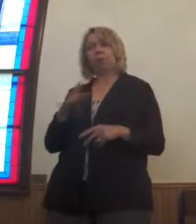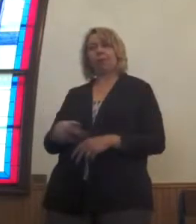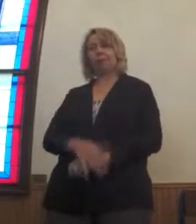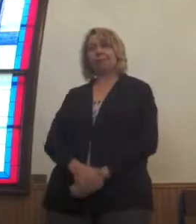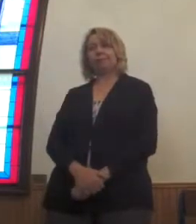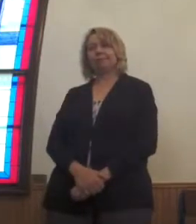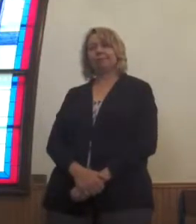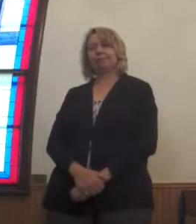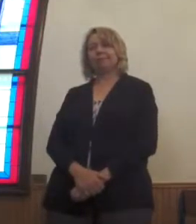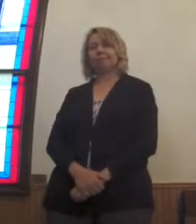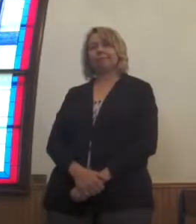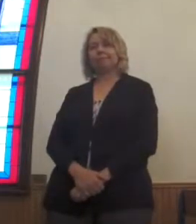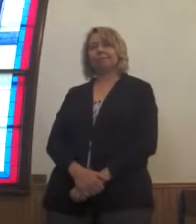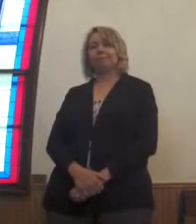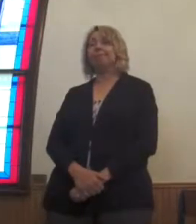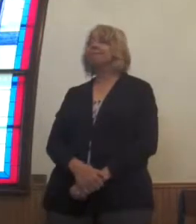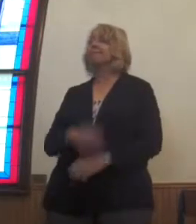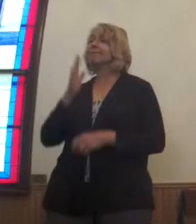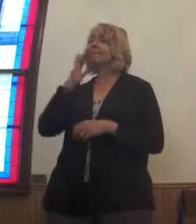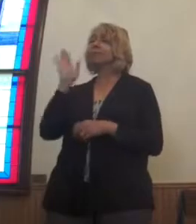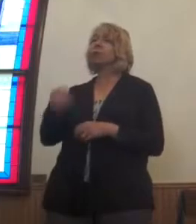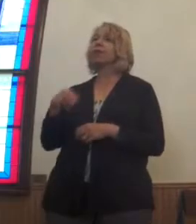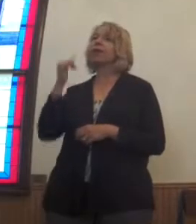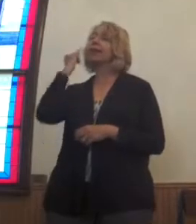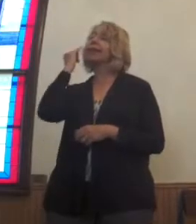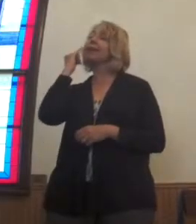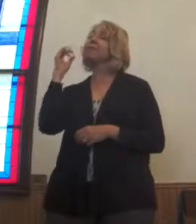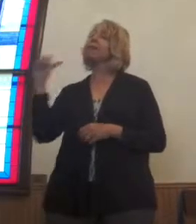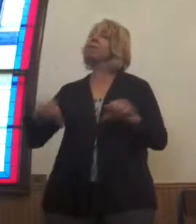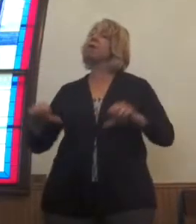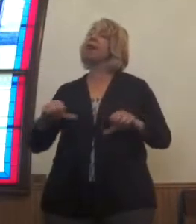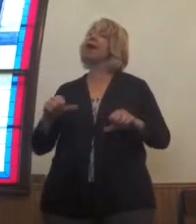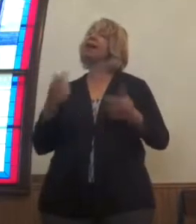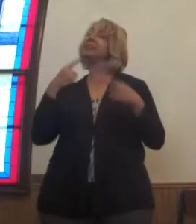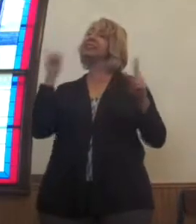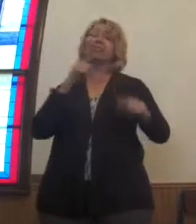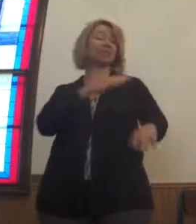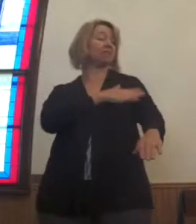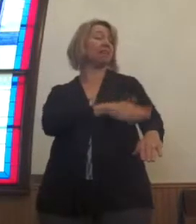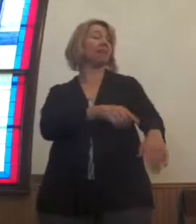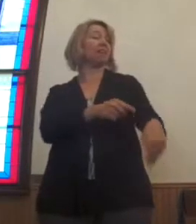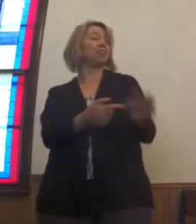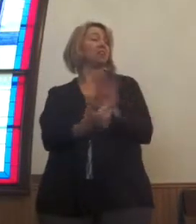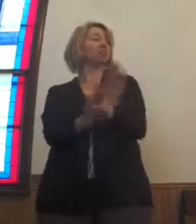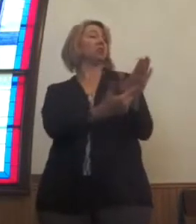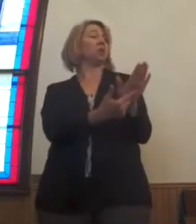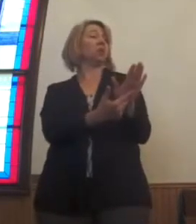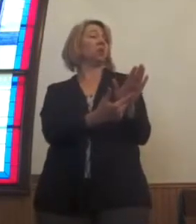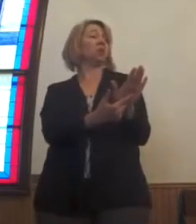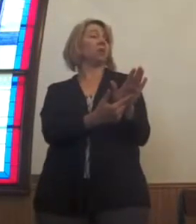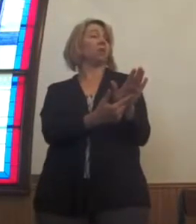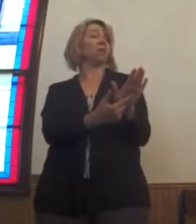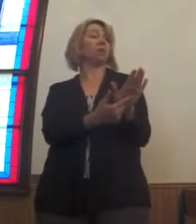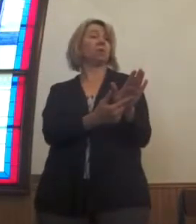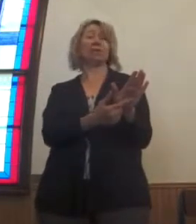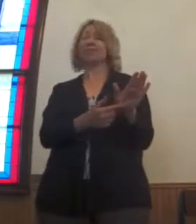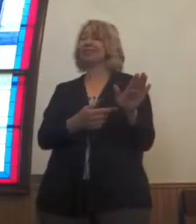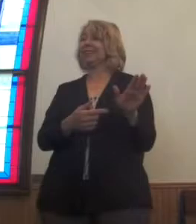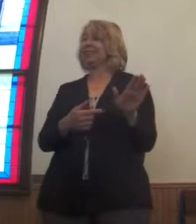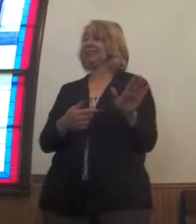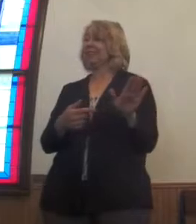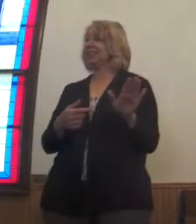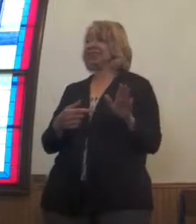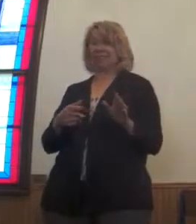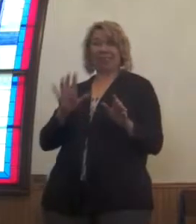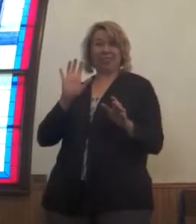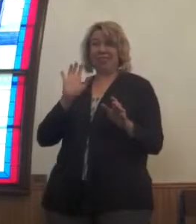right. I always say if you wear it on your shirt sleeves too much, you're going to have to take that shirt off and wash at some point, and it's going to be all washed right.